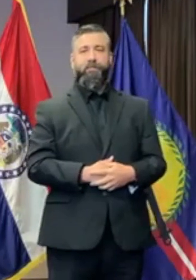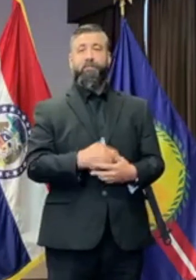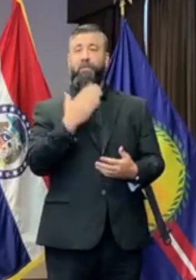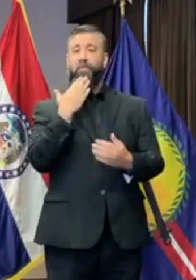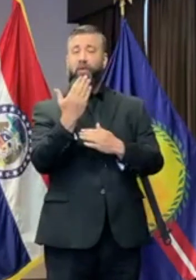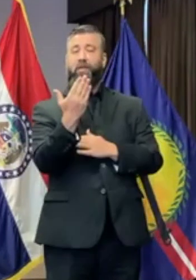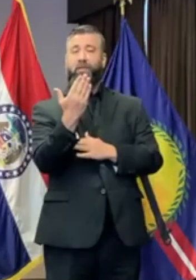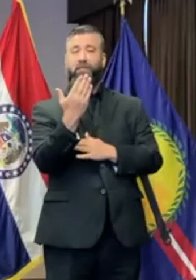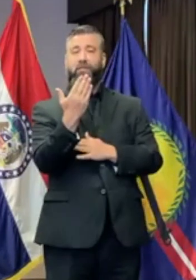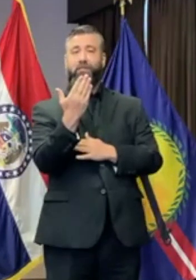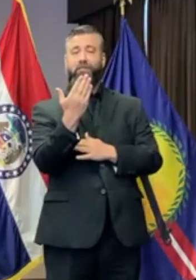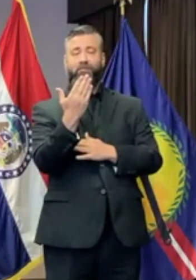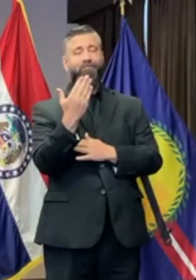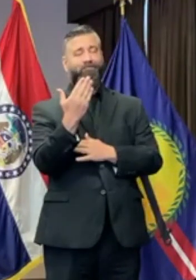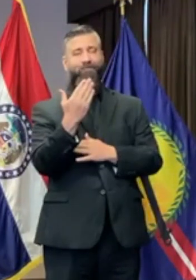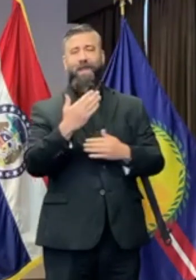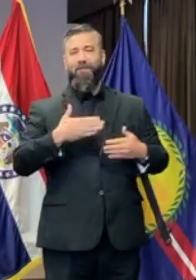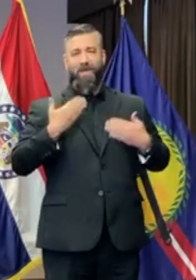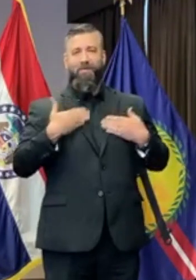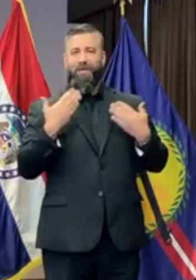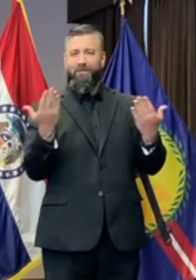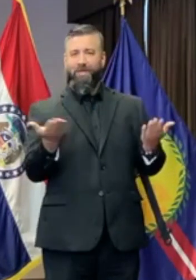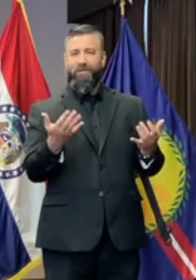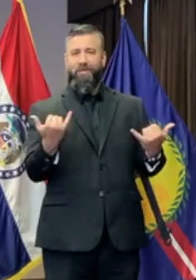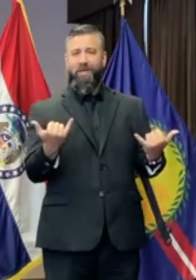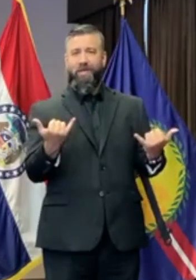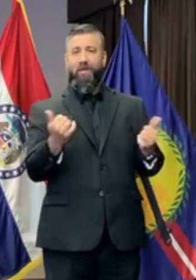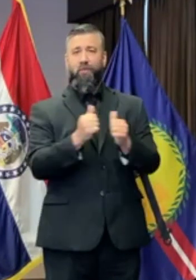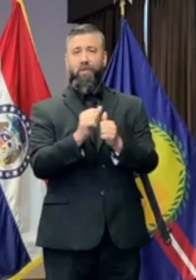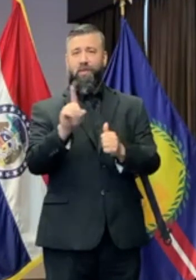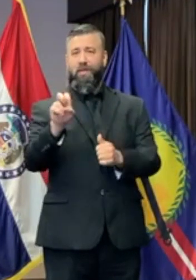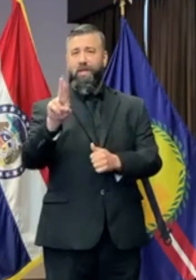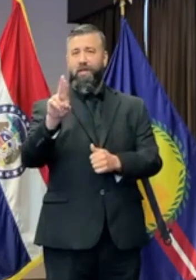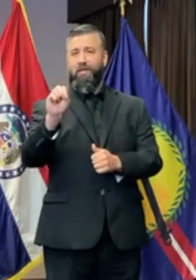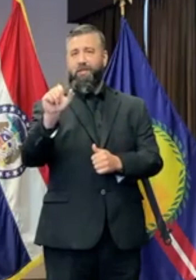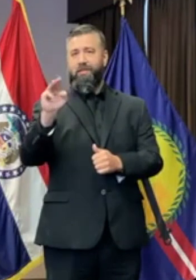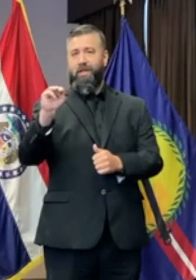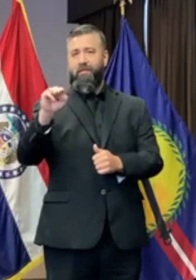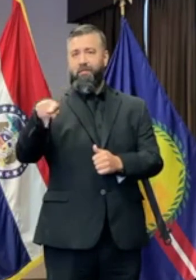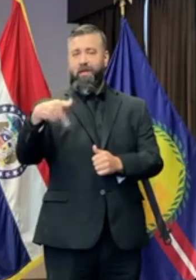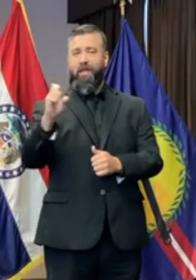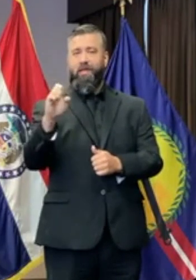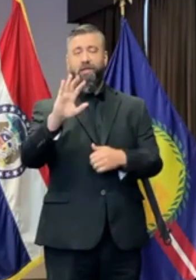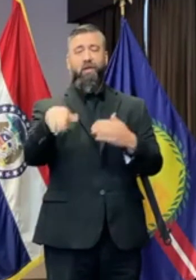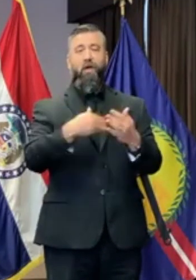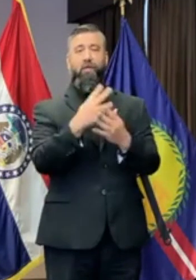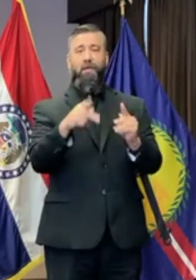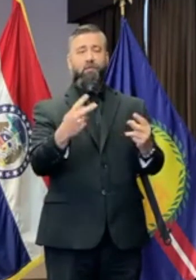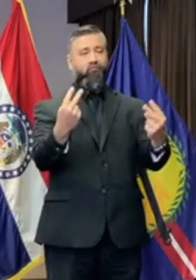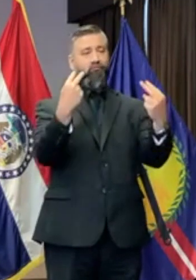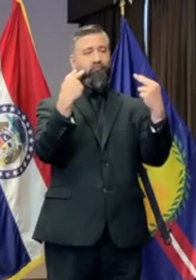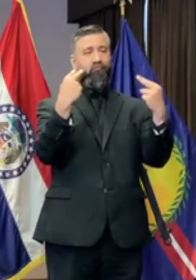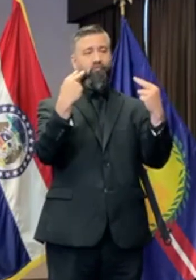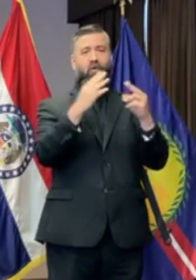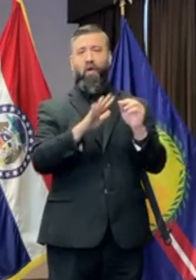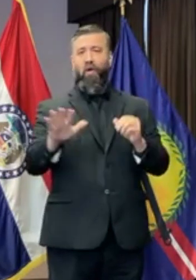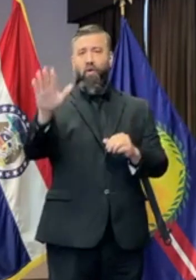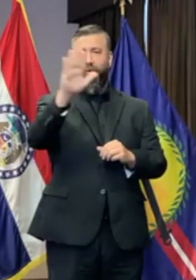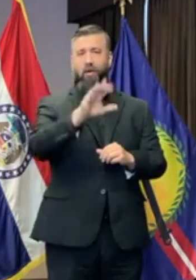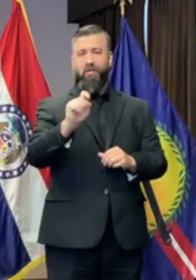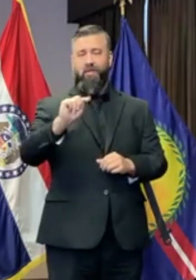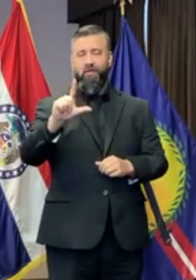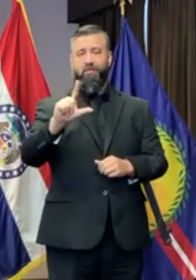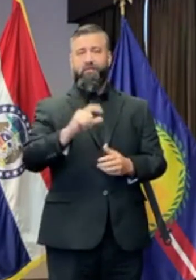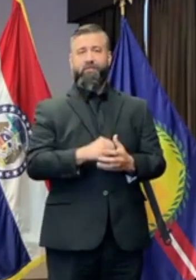Good morning. It's a pleasure to be here today with Dr. Sam Page and all the viewers who have tuned in from throughout the St. Louis